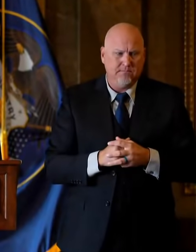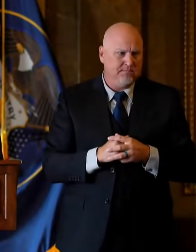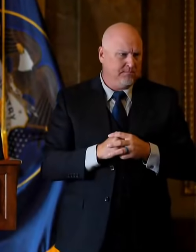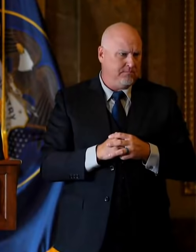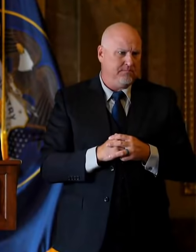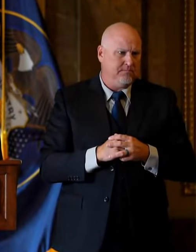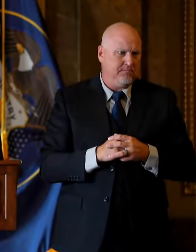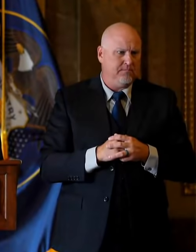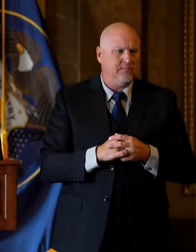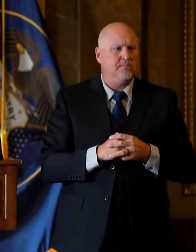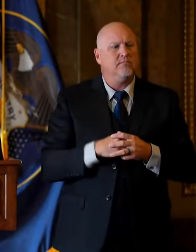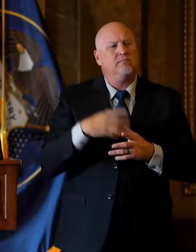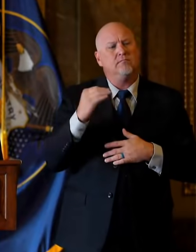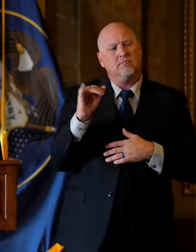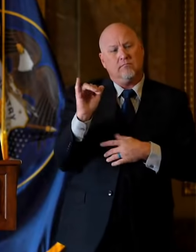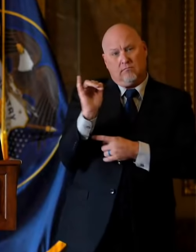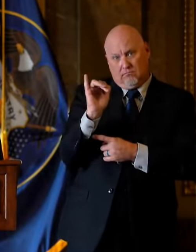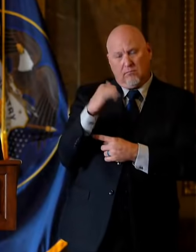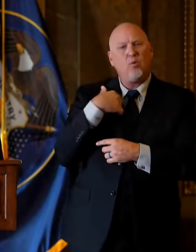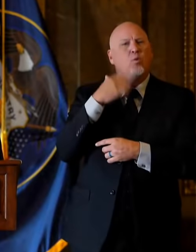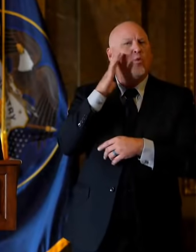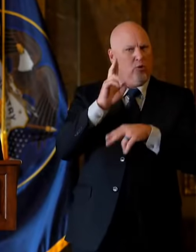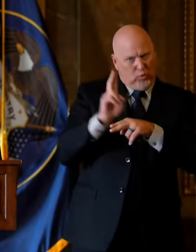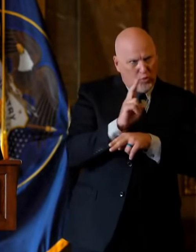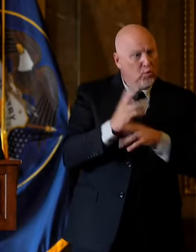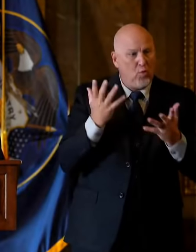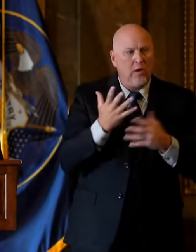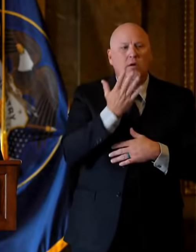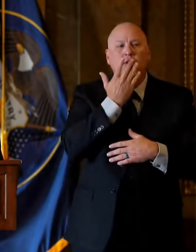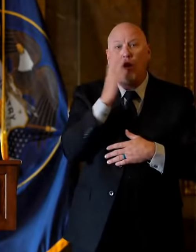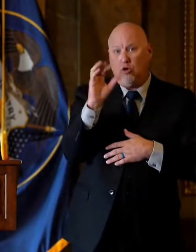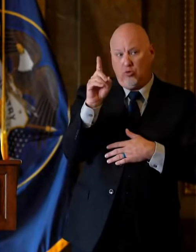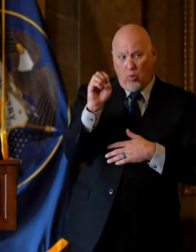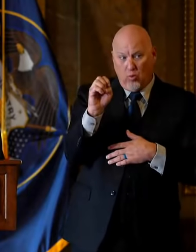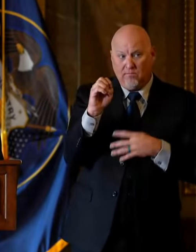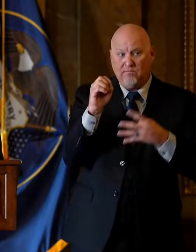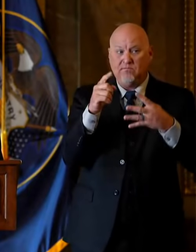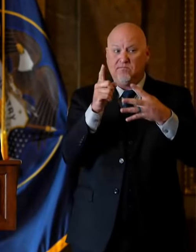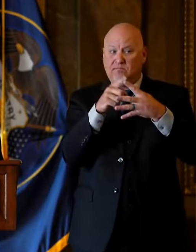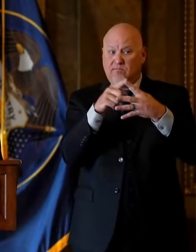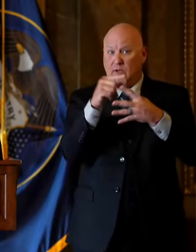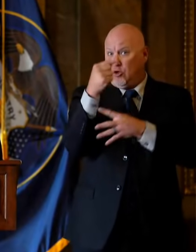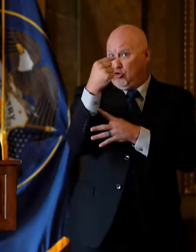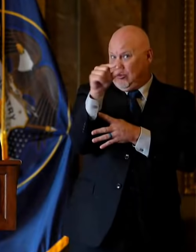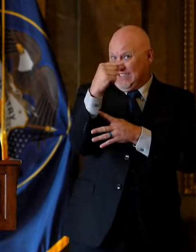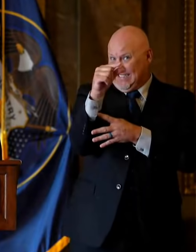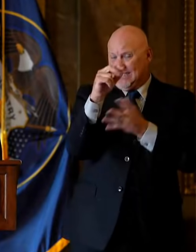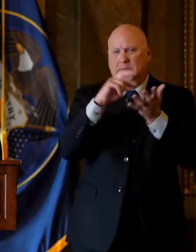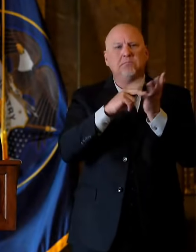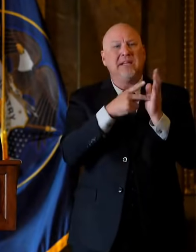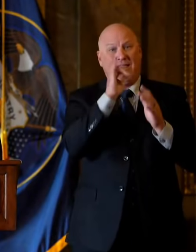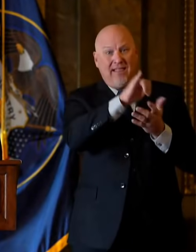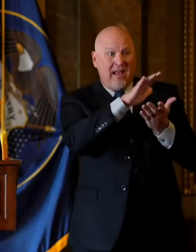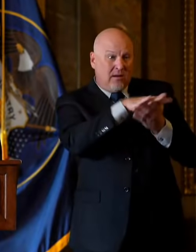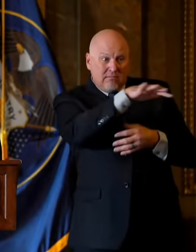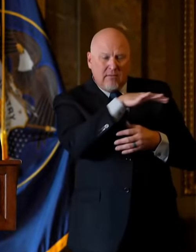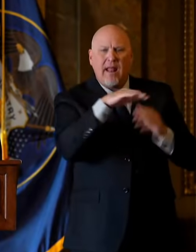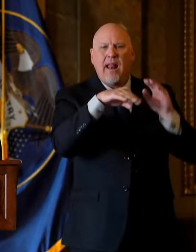green with less than 1% of the school population who with an active positive case,